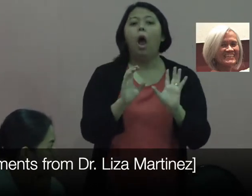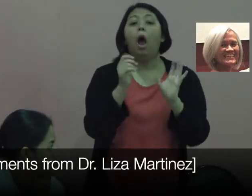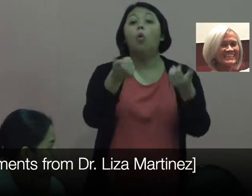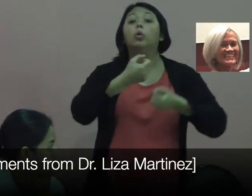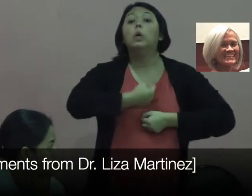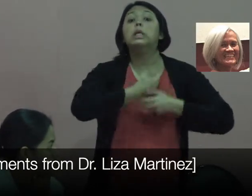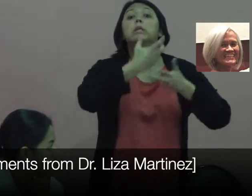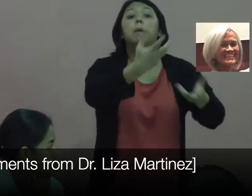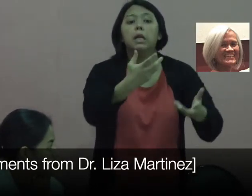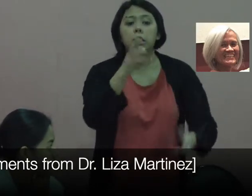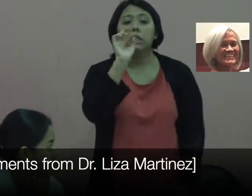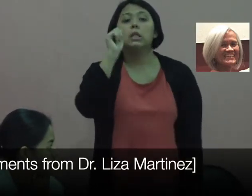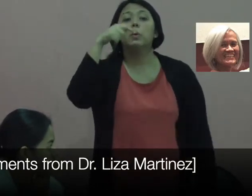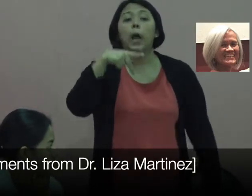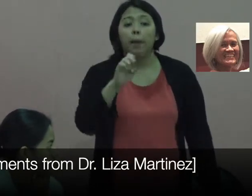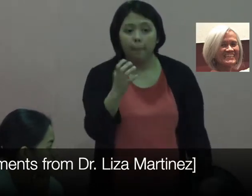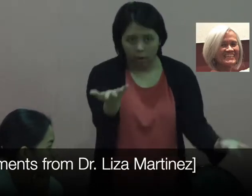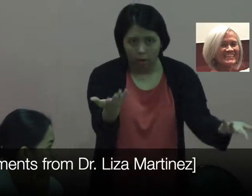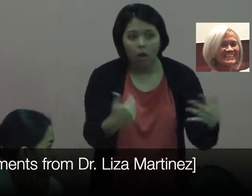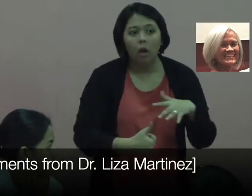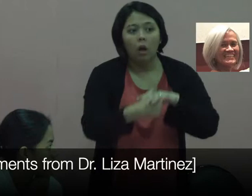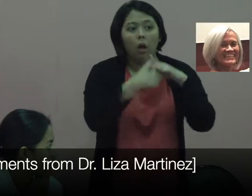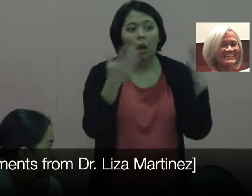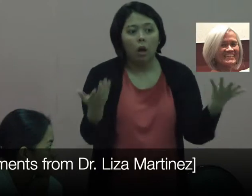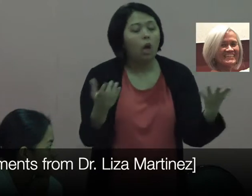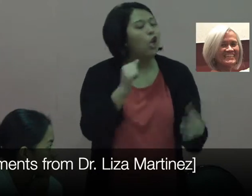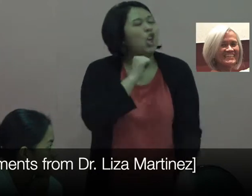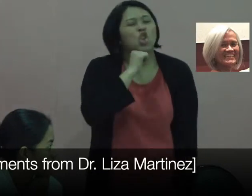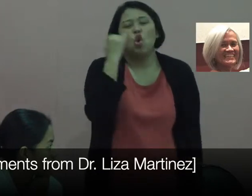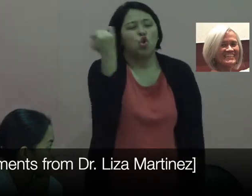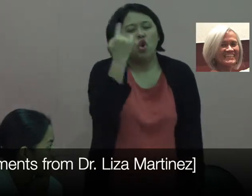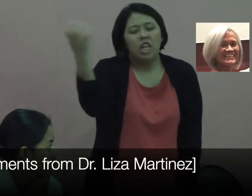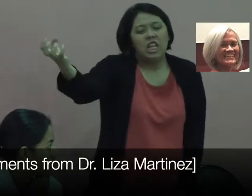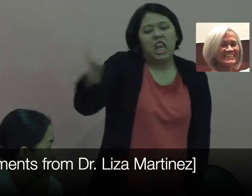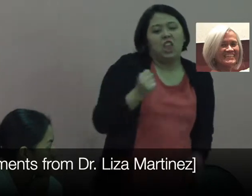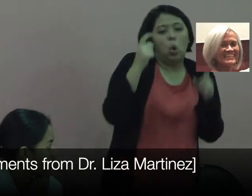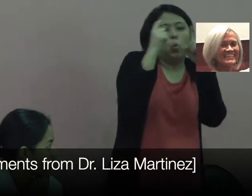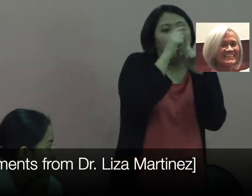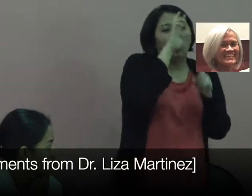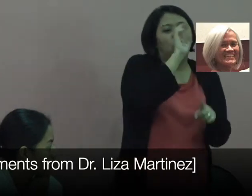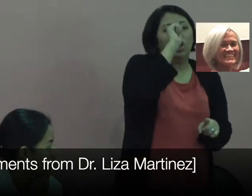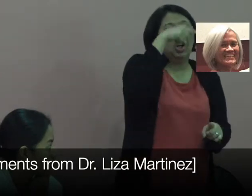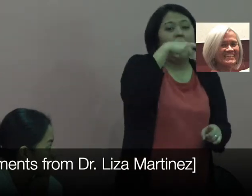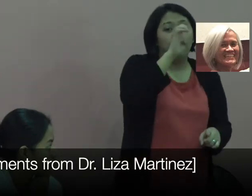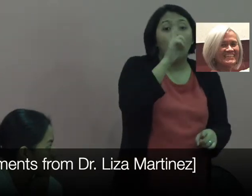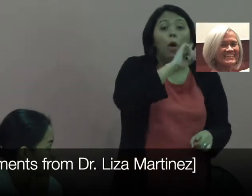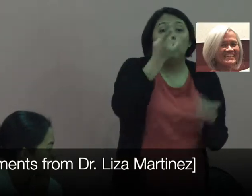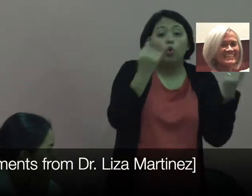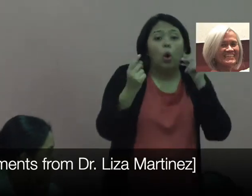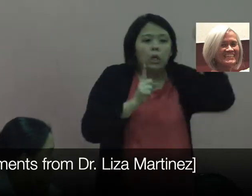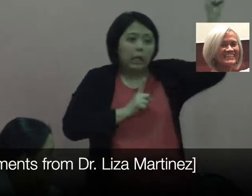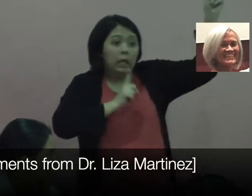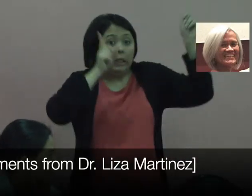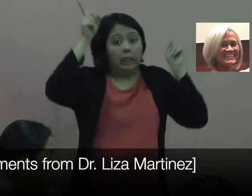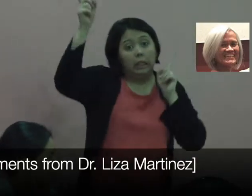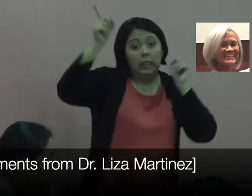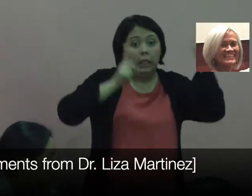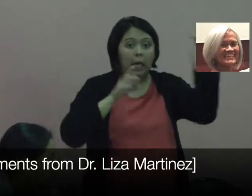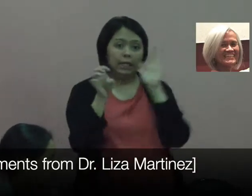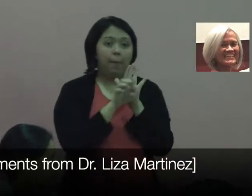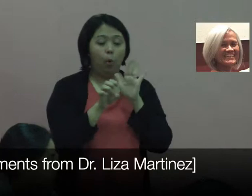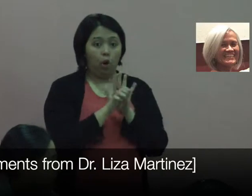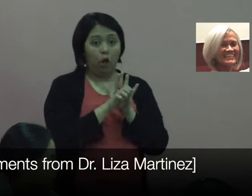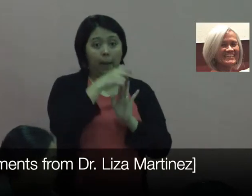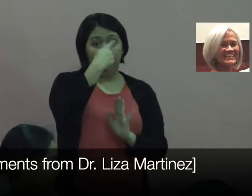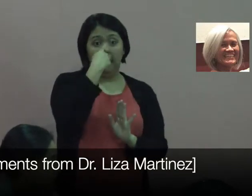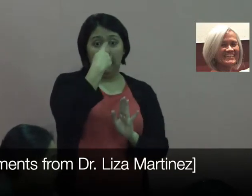express it? You do not get just the word rape. What you do is, they start gesturing. If they know that it was insertion of the